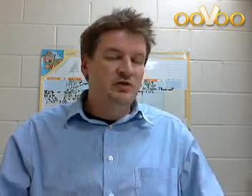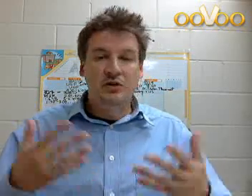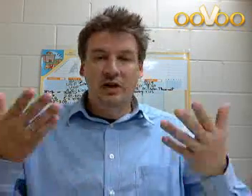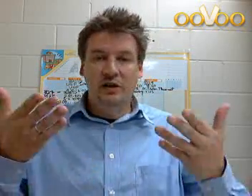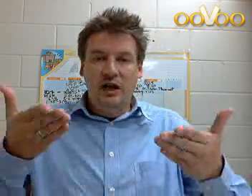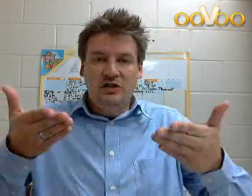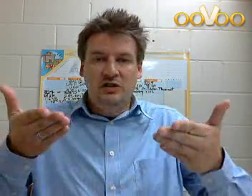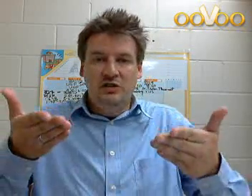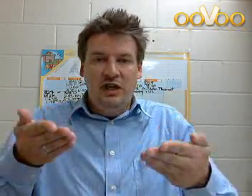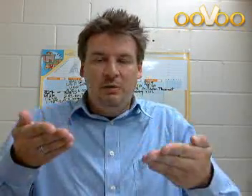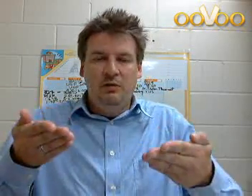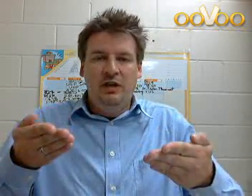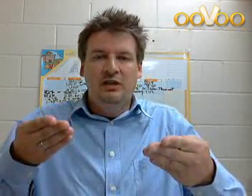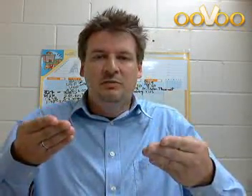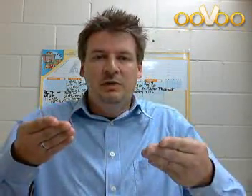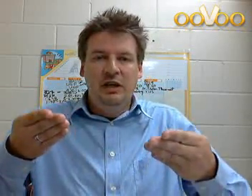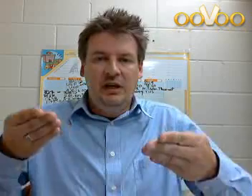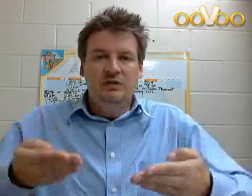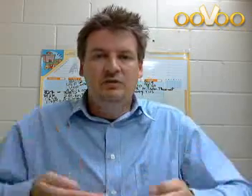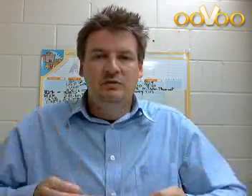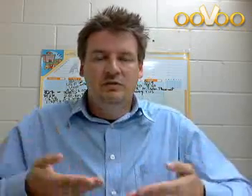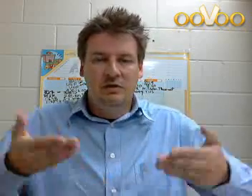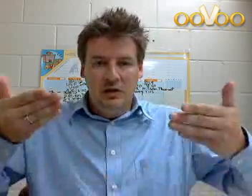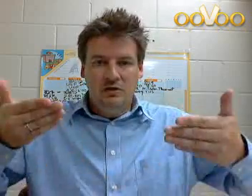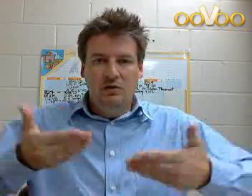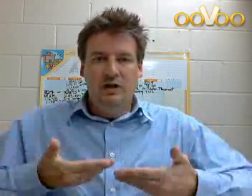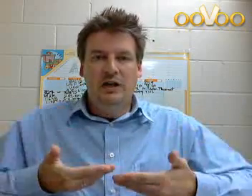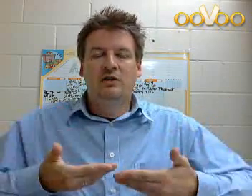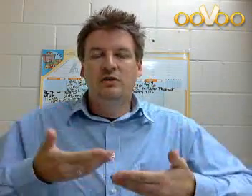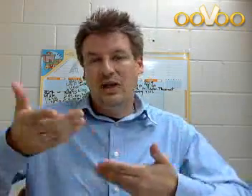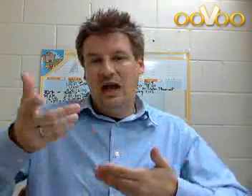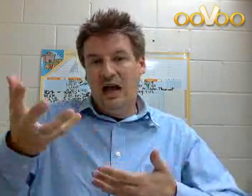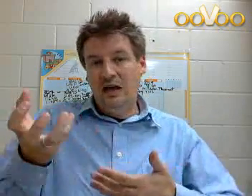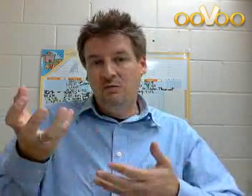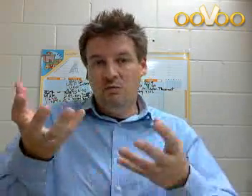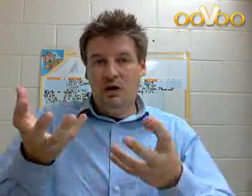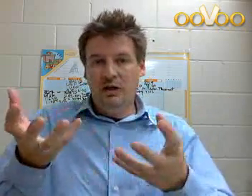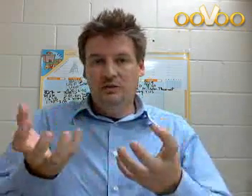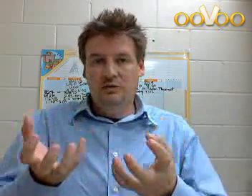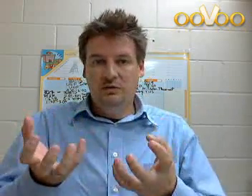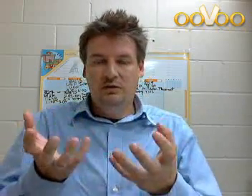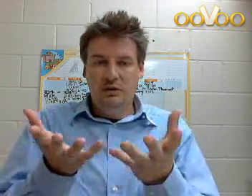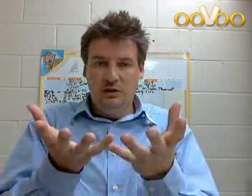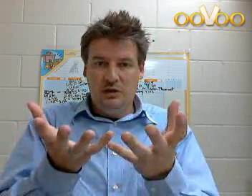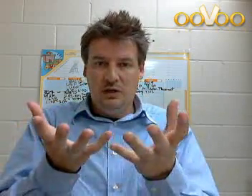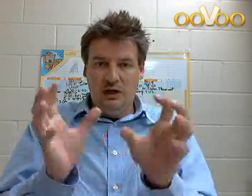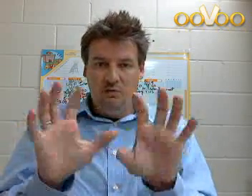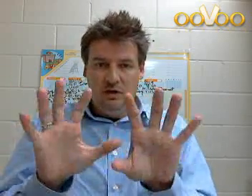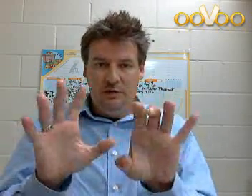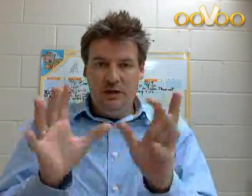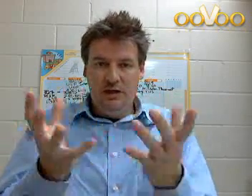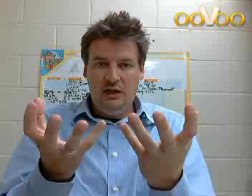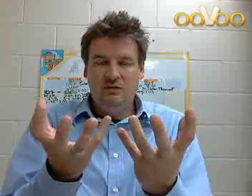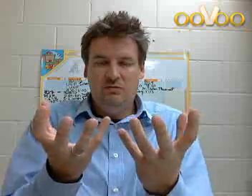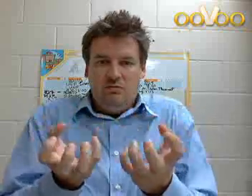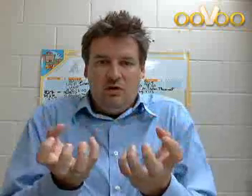your introduction, you take both hands, B hands, your introduce. I want my hands,